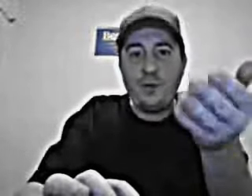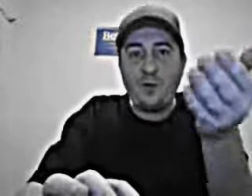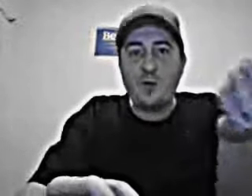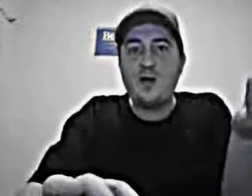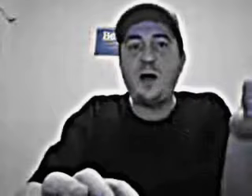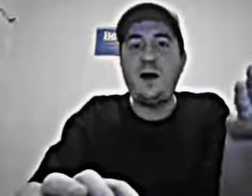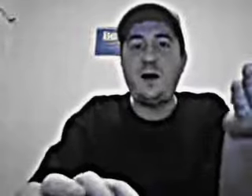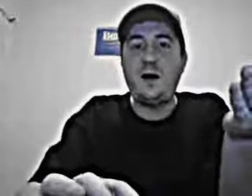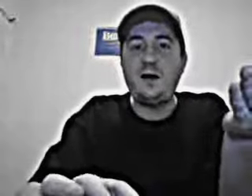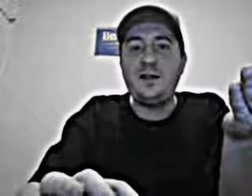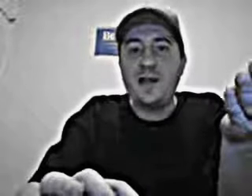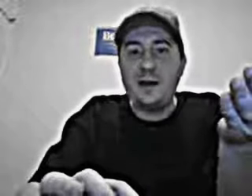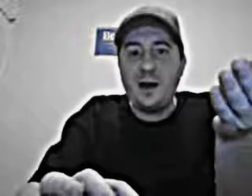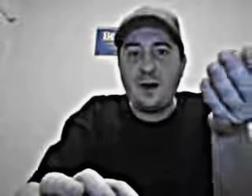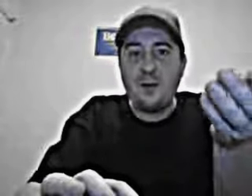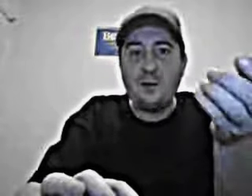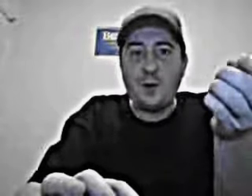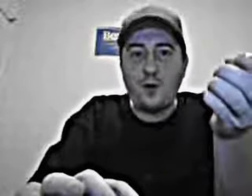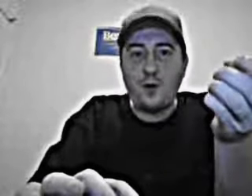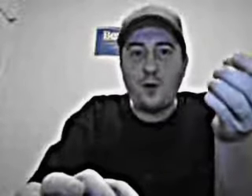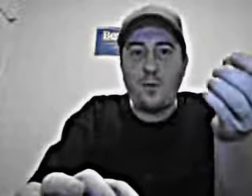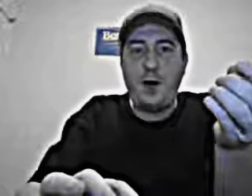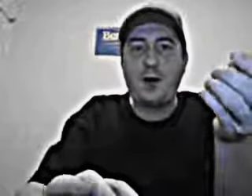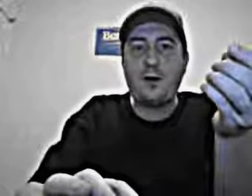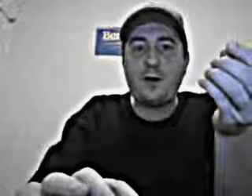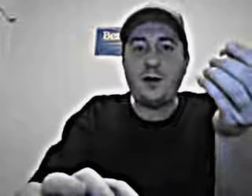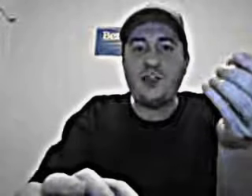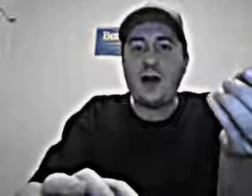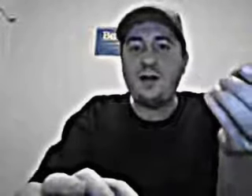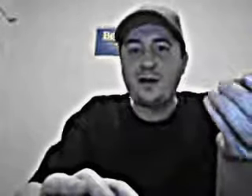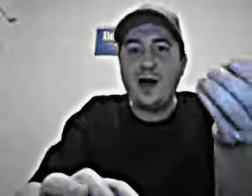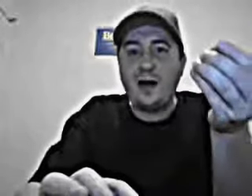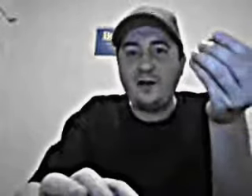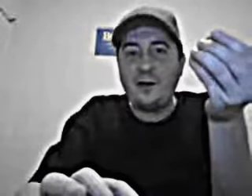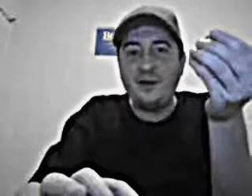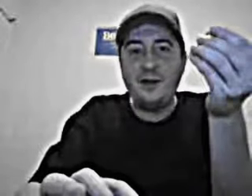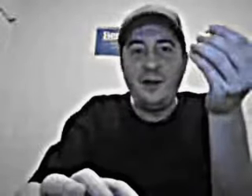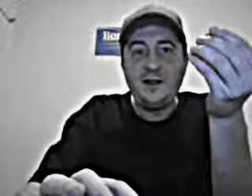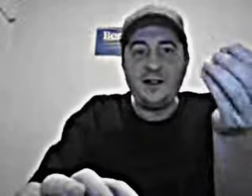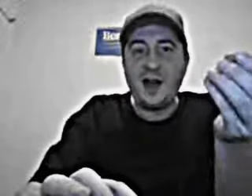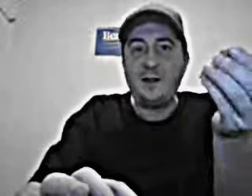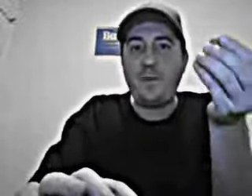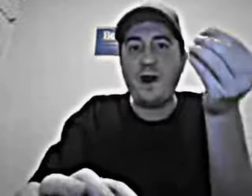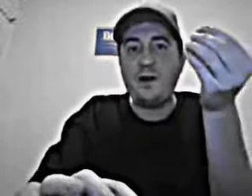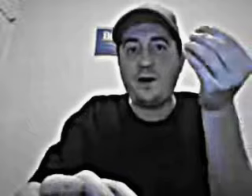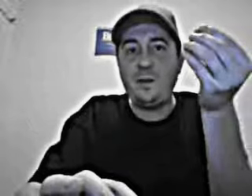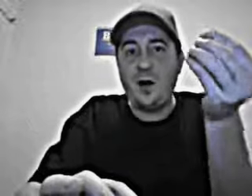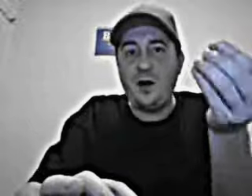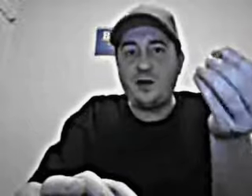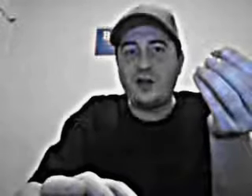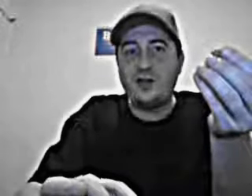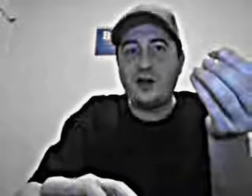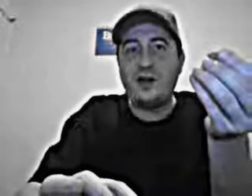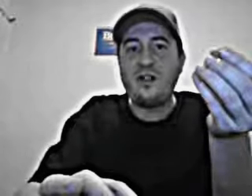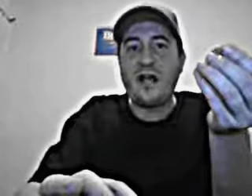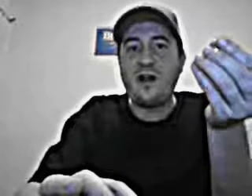roqana dana robalcker john conyers scott perry paul gassar ted